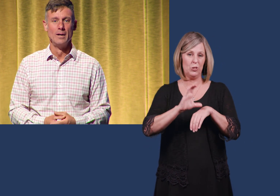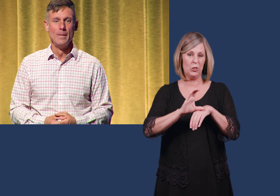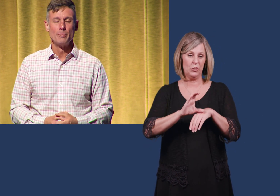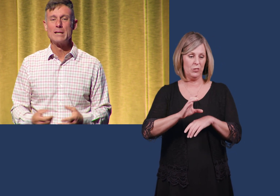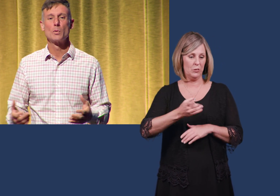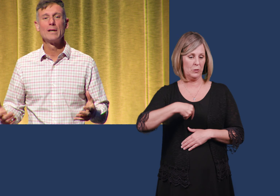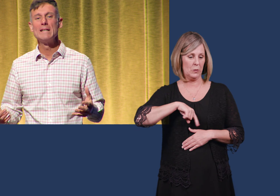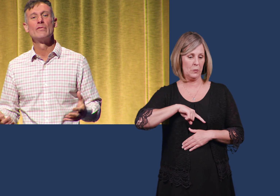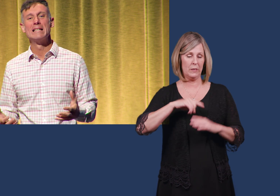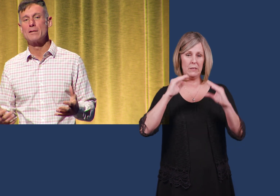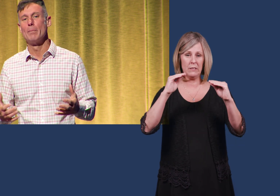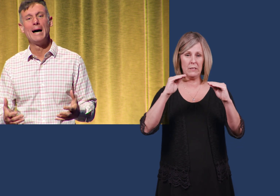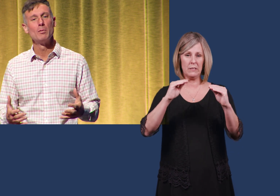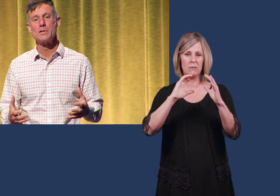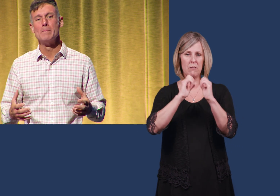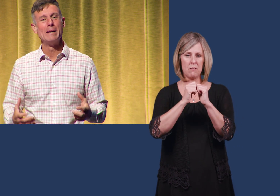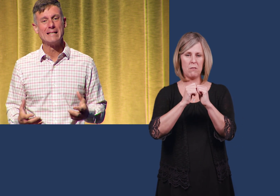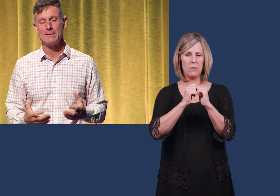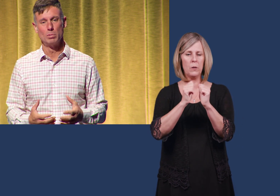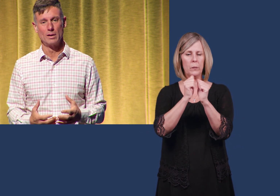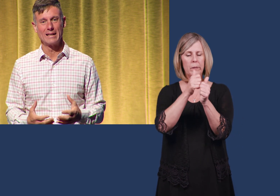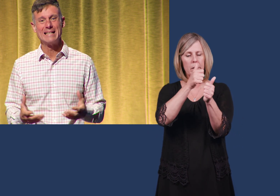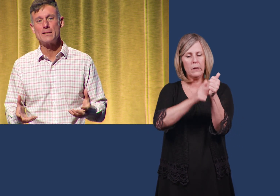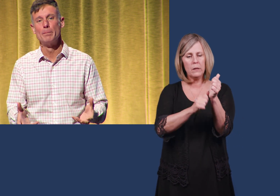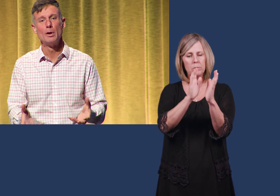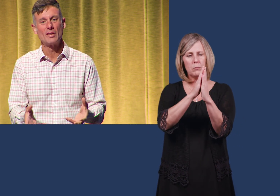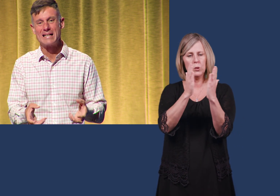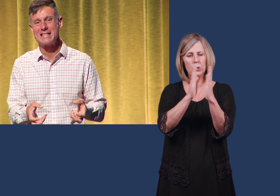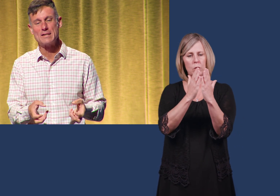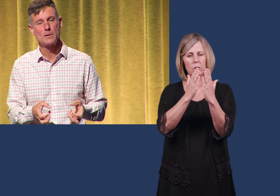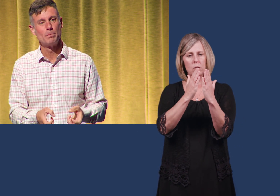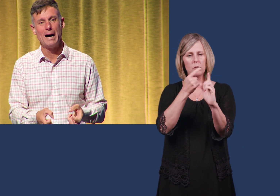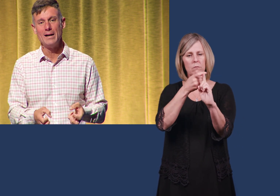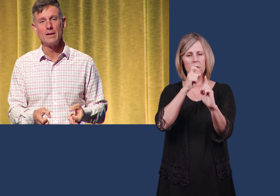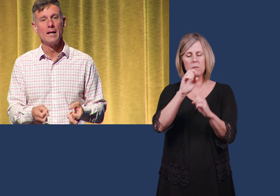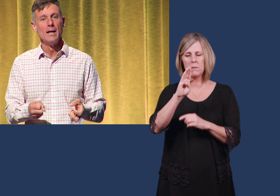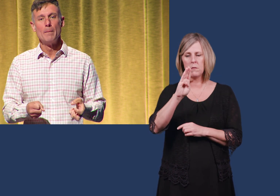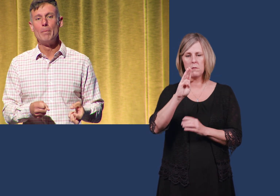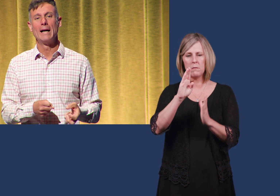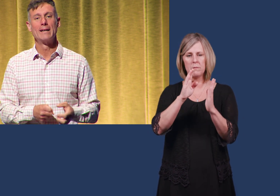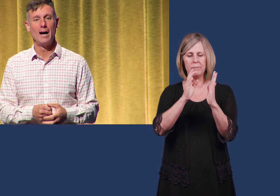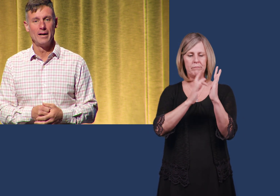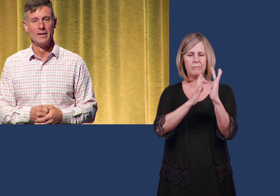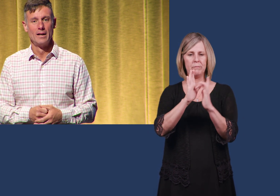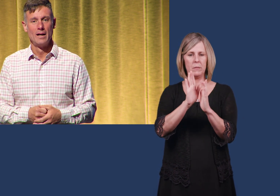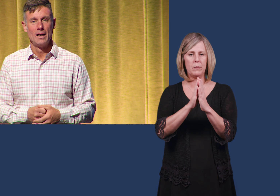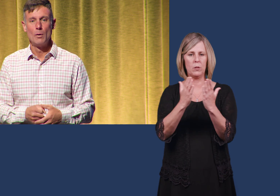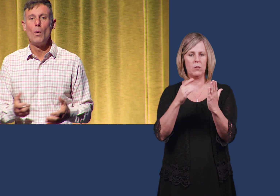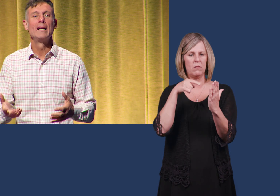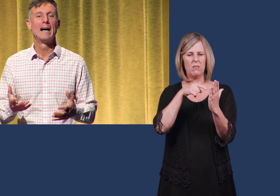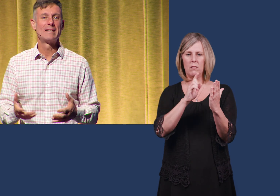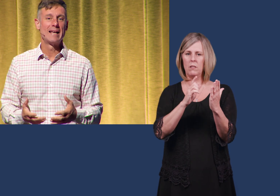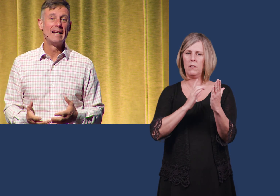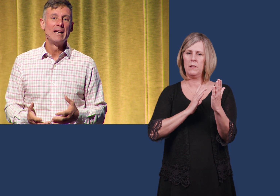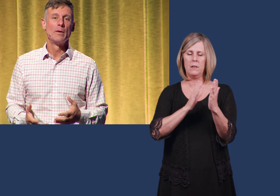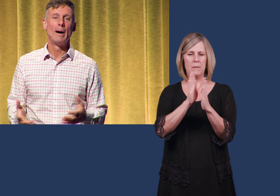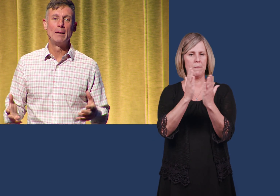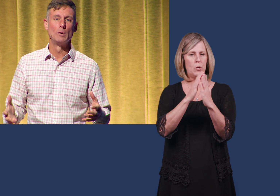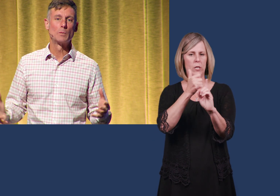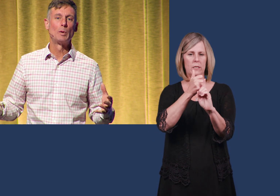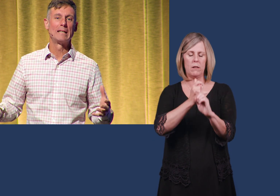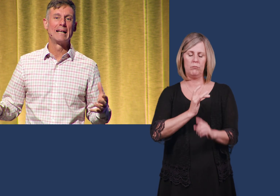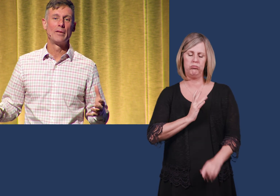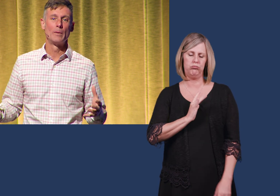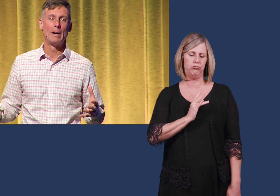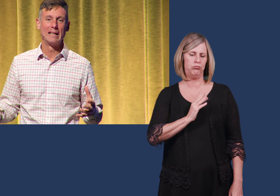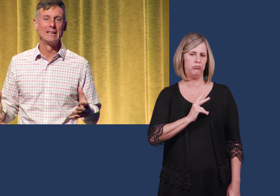Bible, because we're convinced the Bible is an amazing book. It is a book that is inspired by God. One guy said the Bible